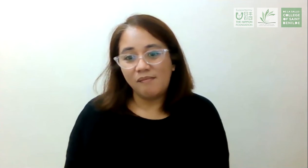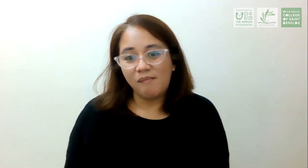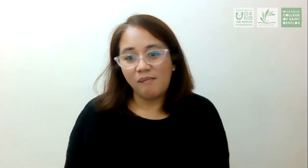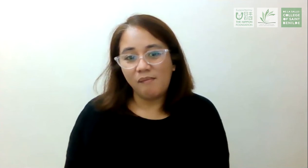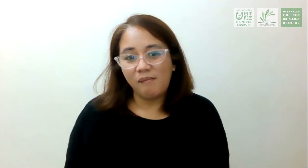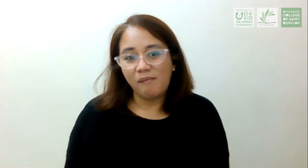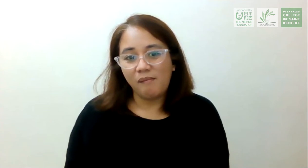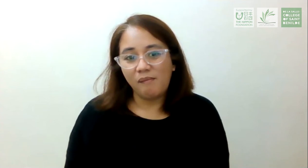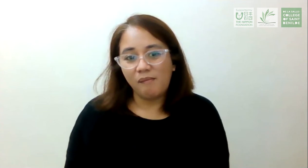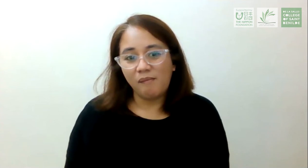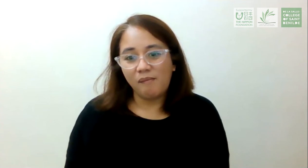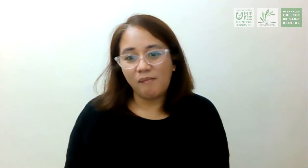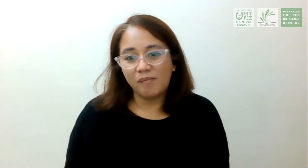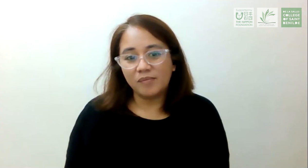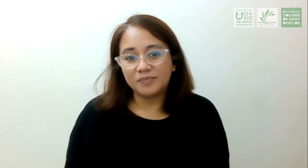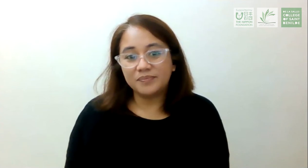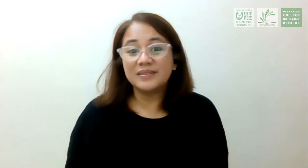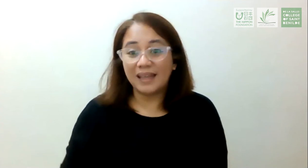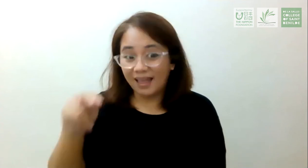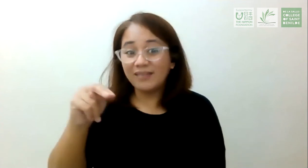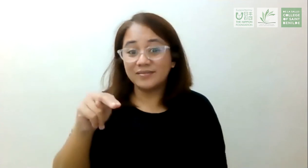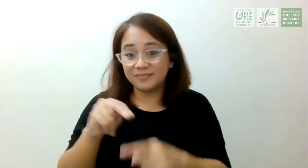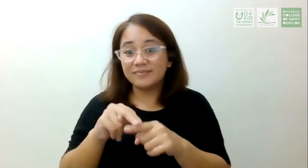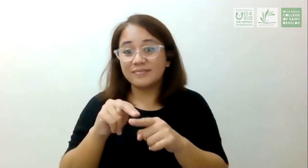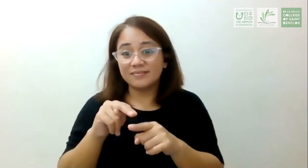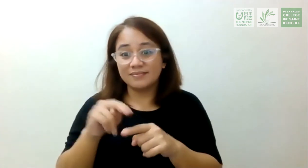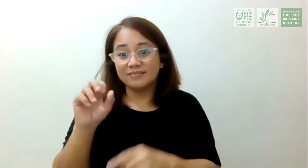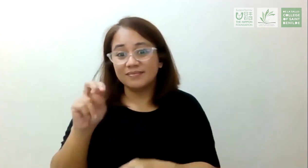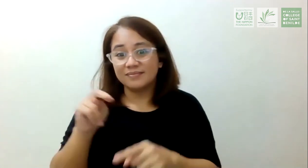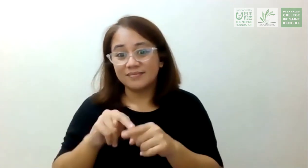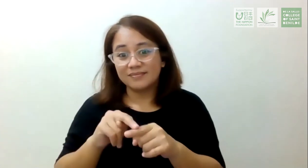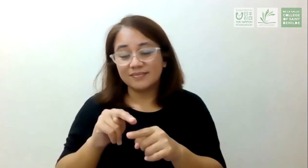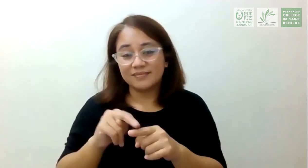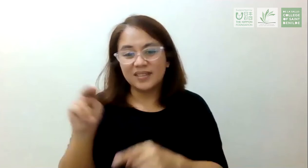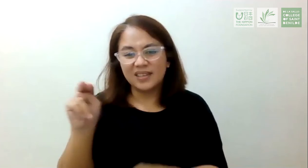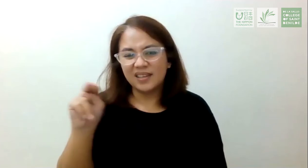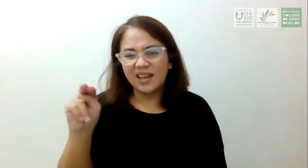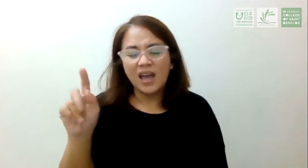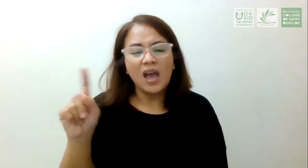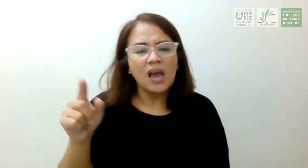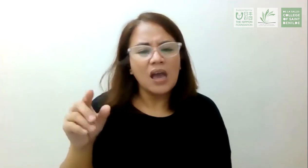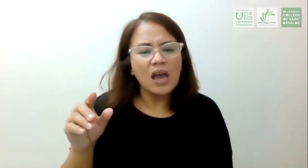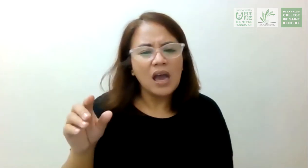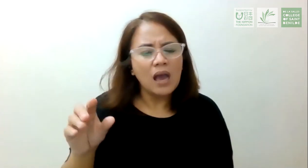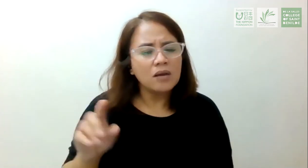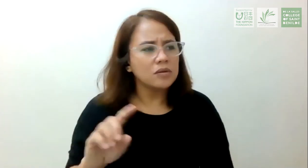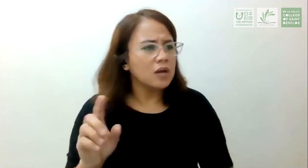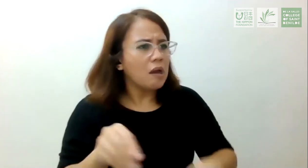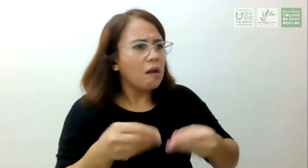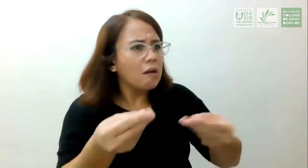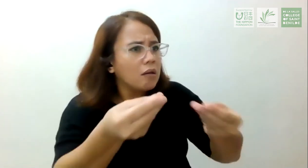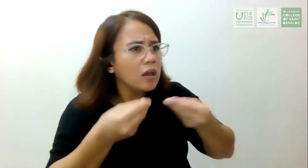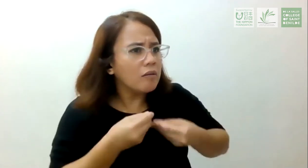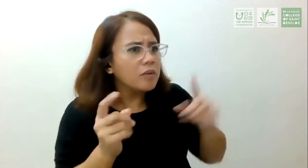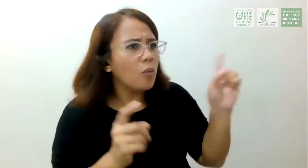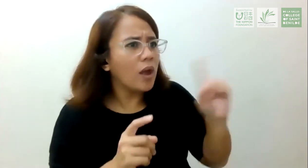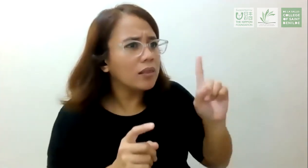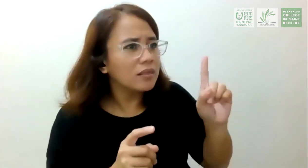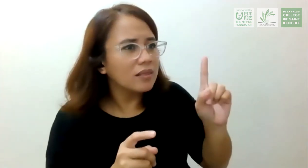Well, it's a noun. It's a noun. Gave me what? So it functions as the object. So these are the